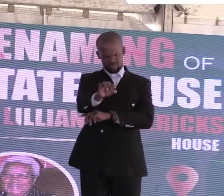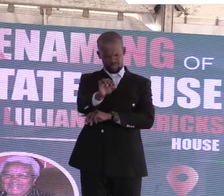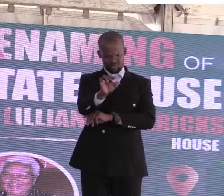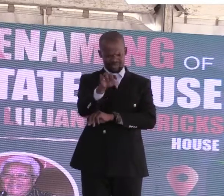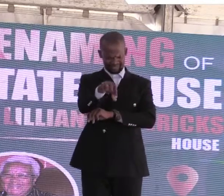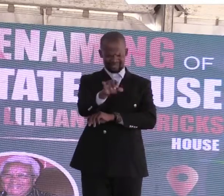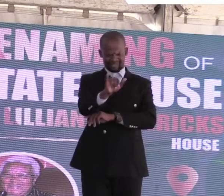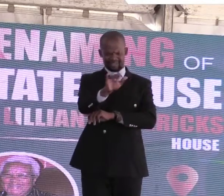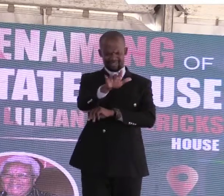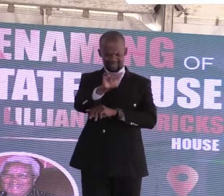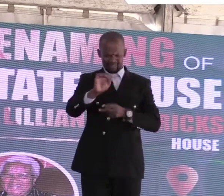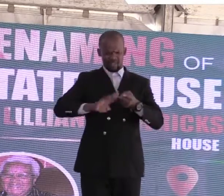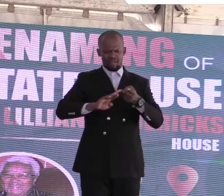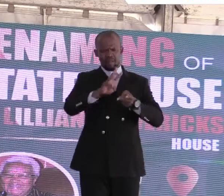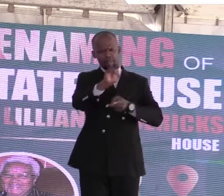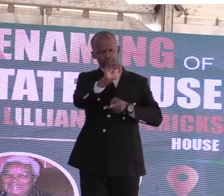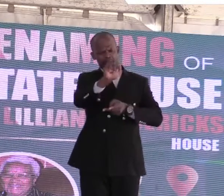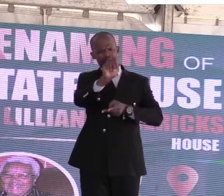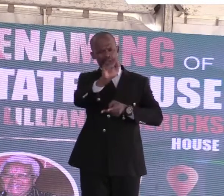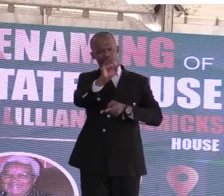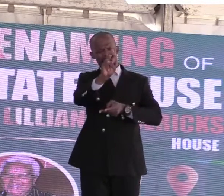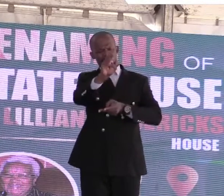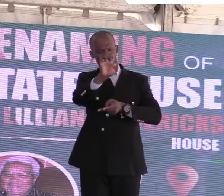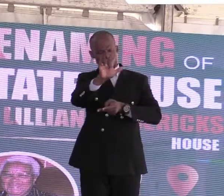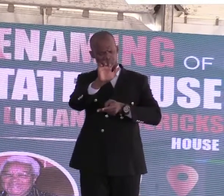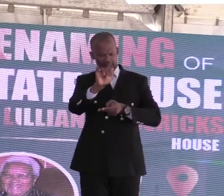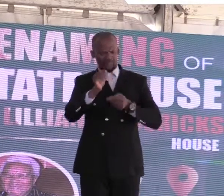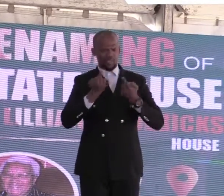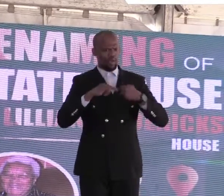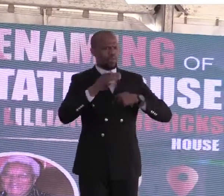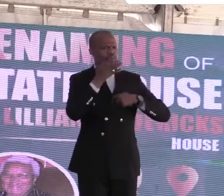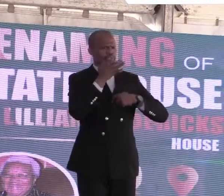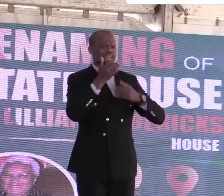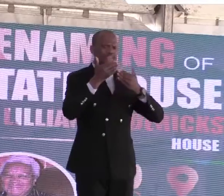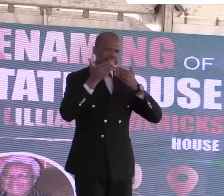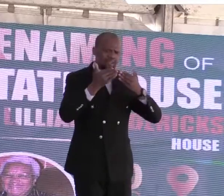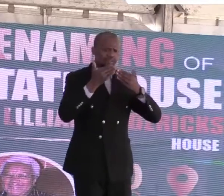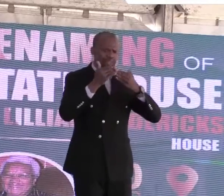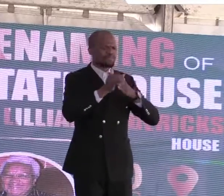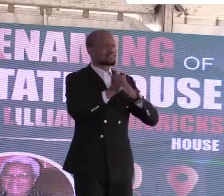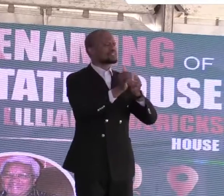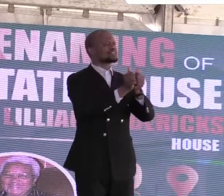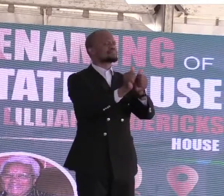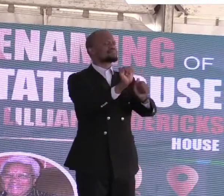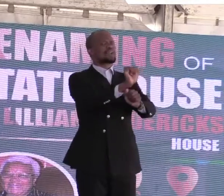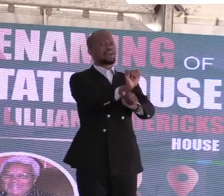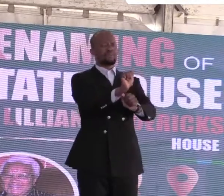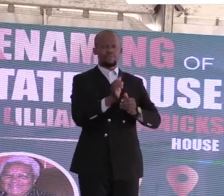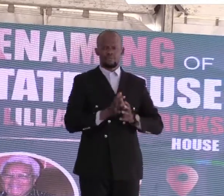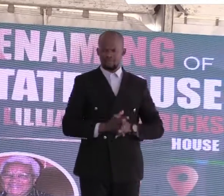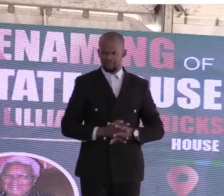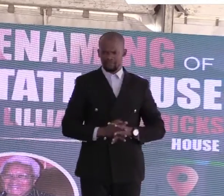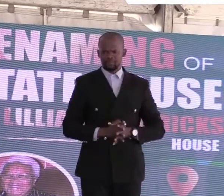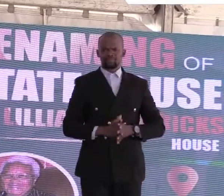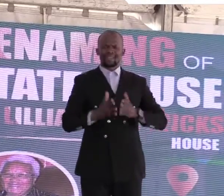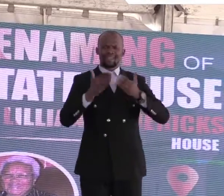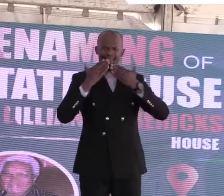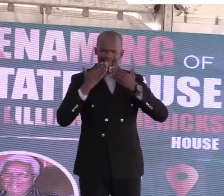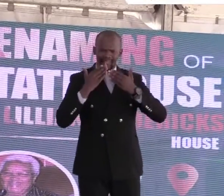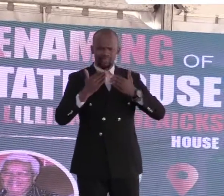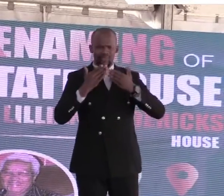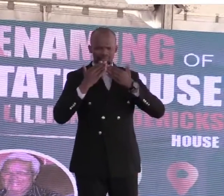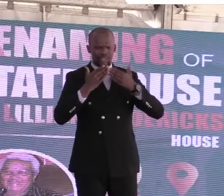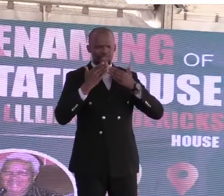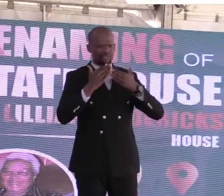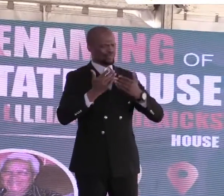remember Omama Tomela. We say thank you for their leadership. Thank you for their hard